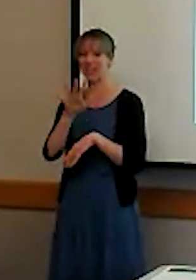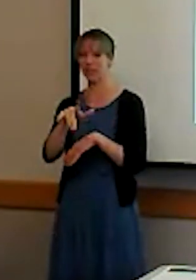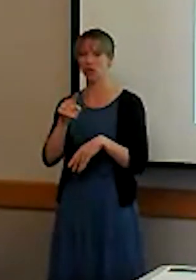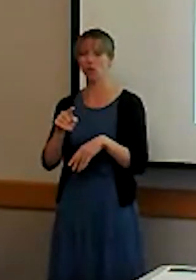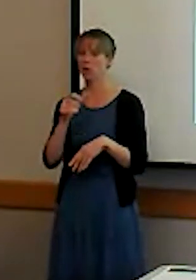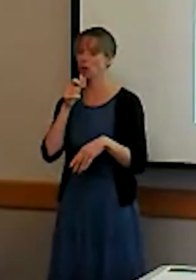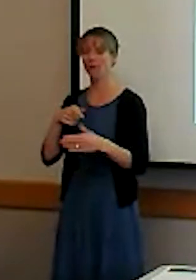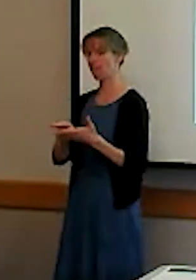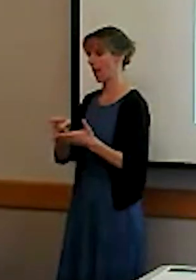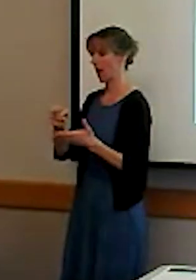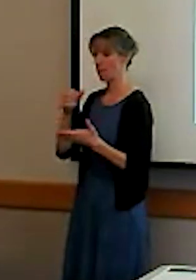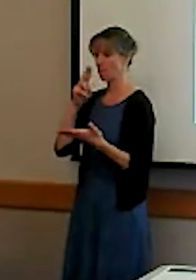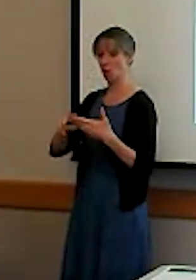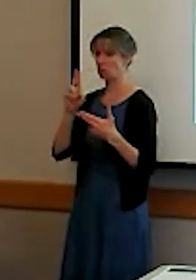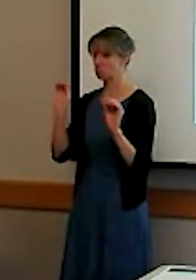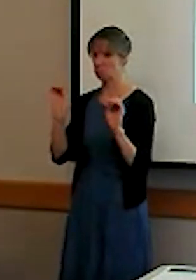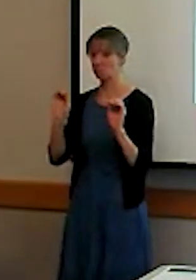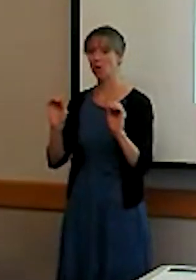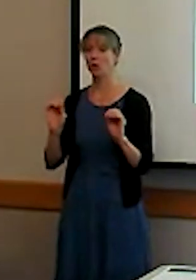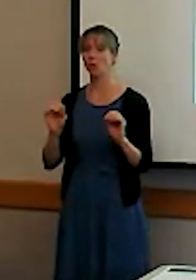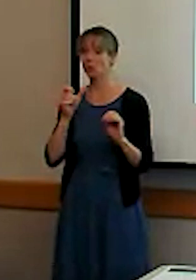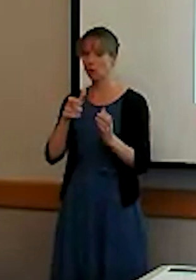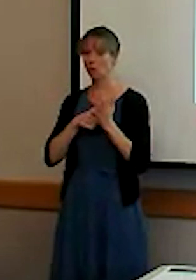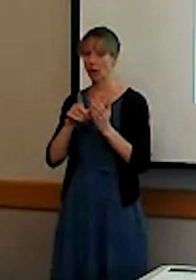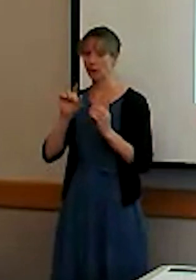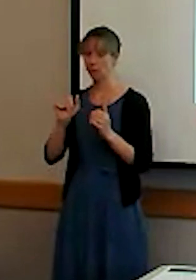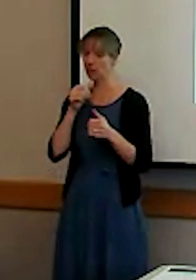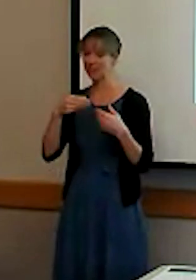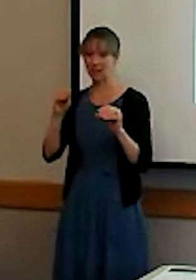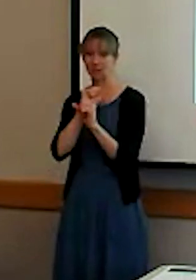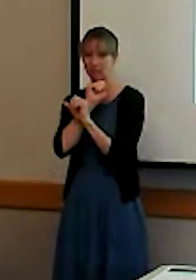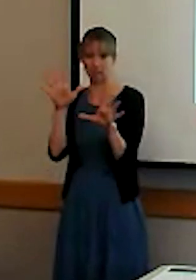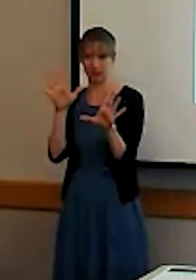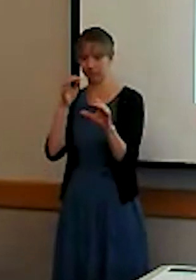don't require proof of disability, and we don't sell anything.